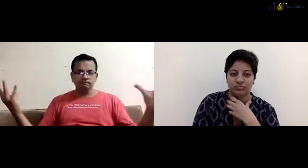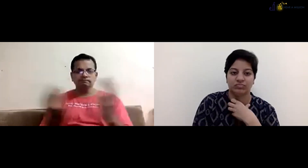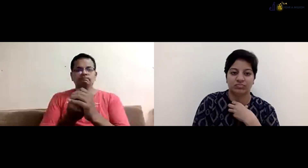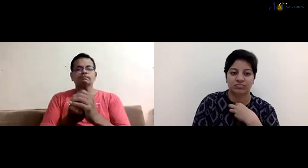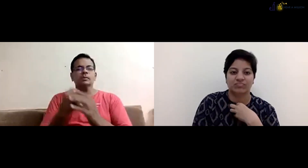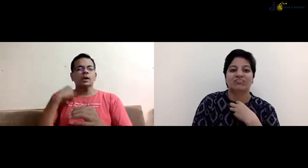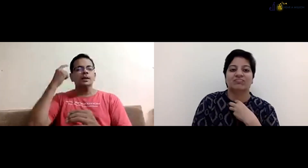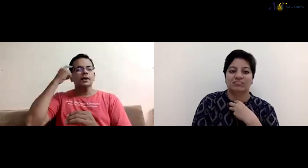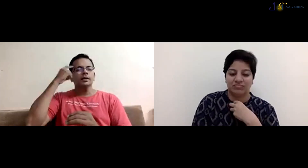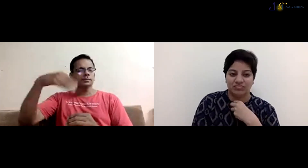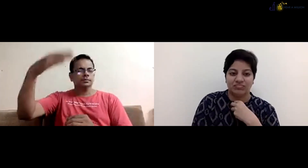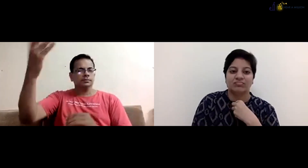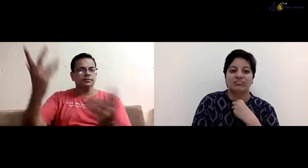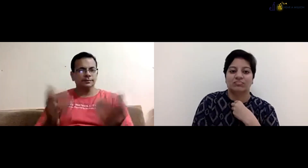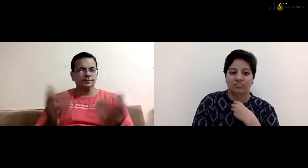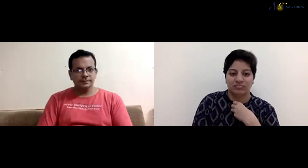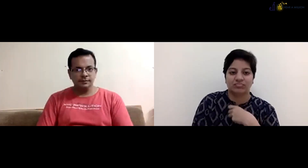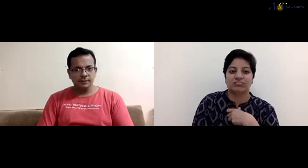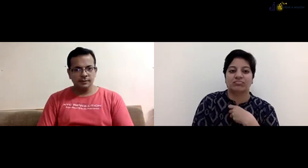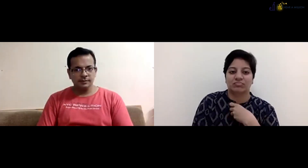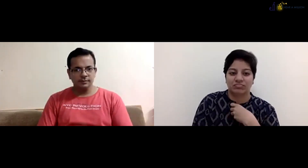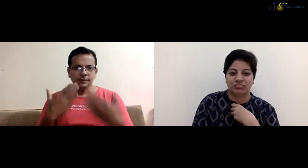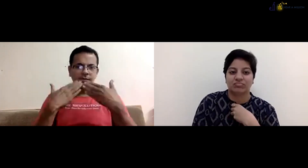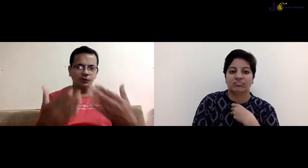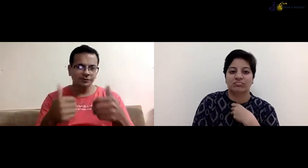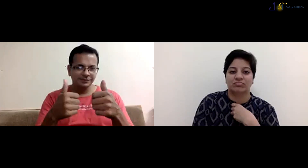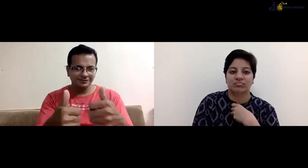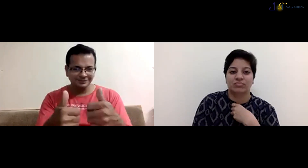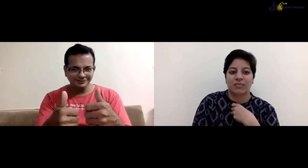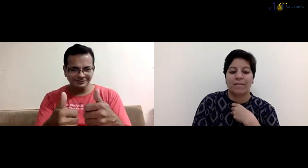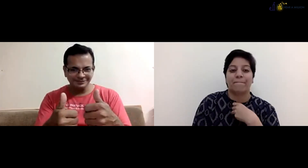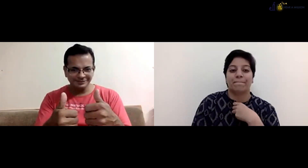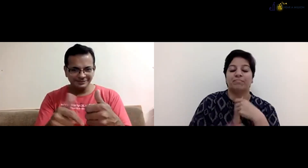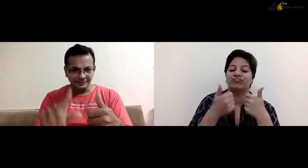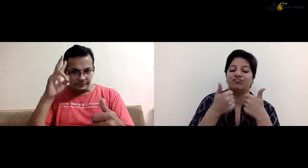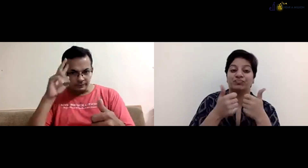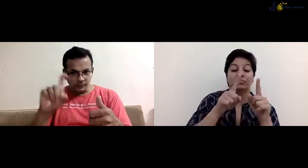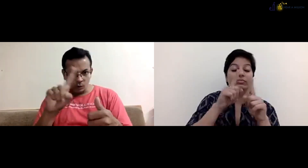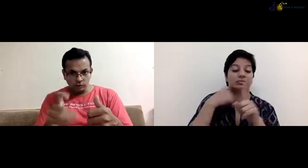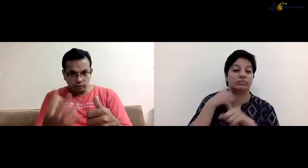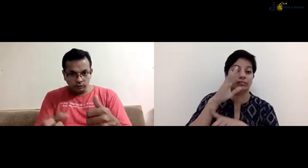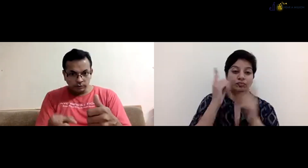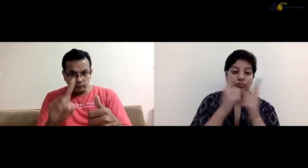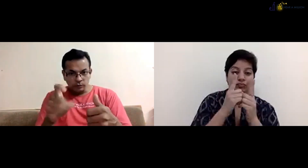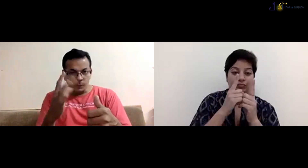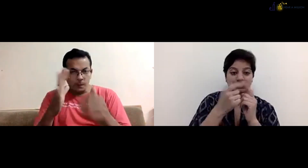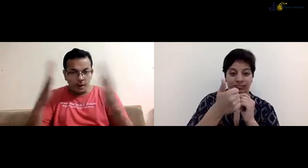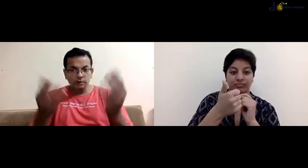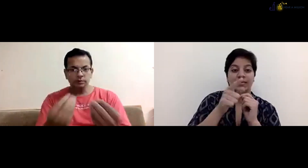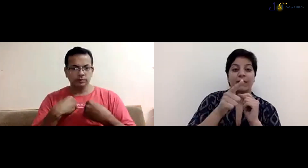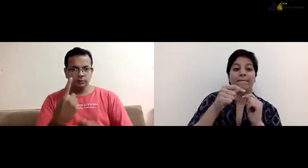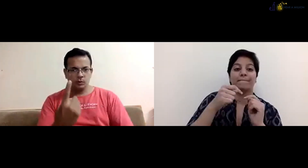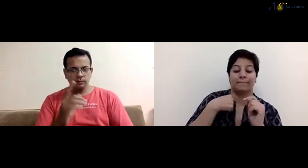organization who can represent you, but we are still planning to have the organization for ourselves. But thank you so much,